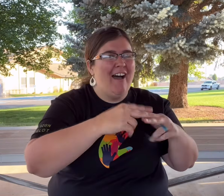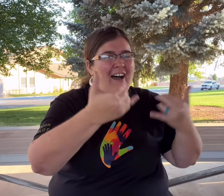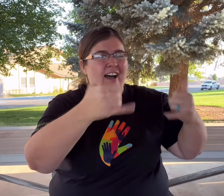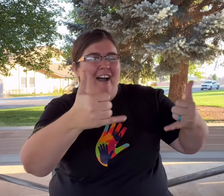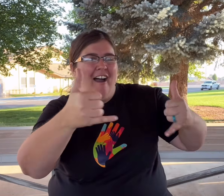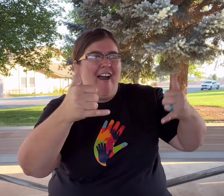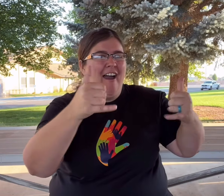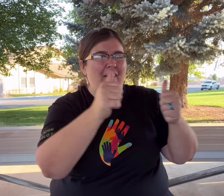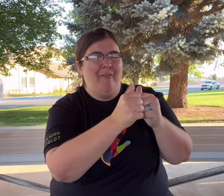language.